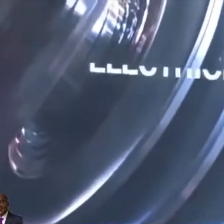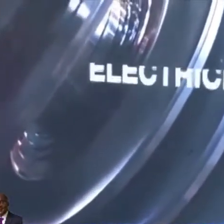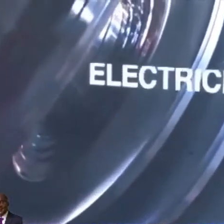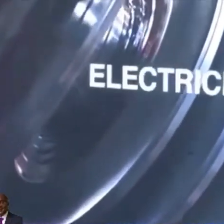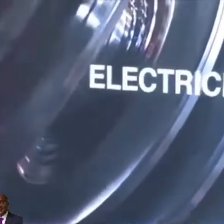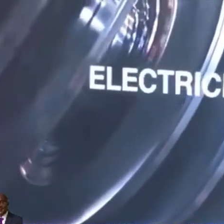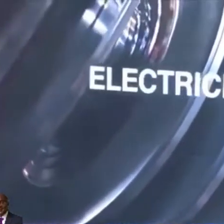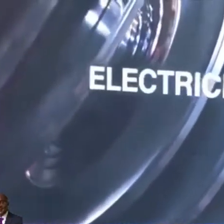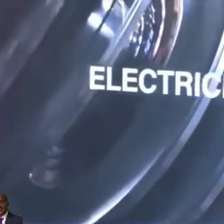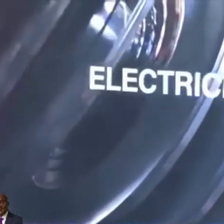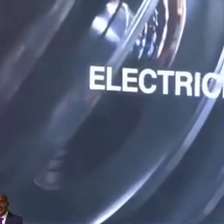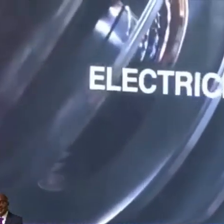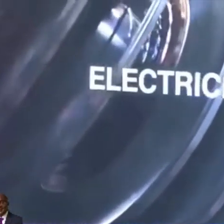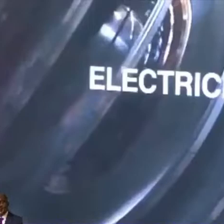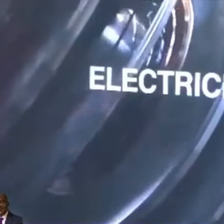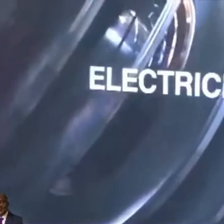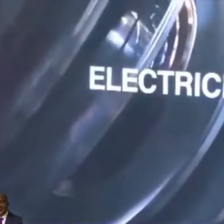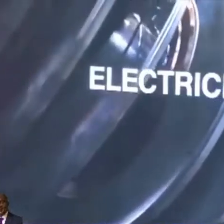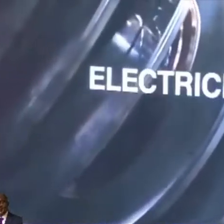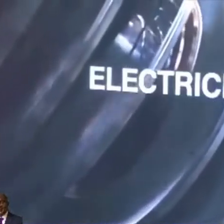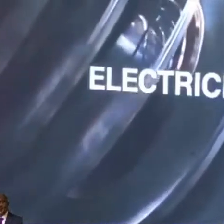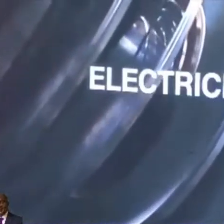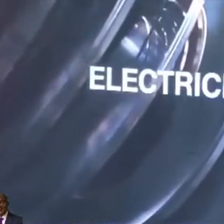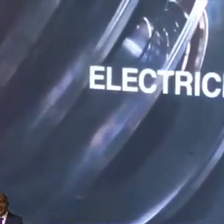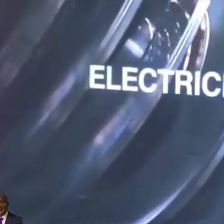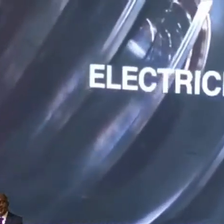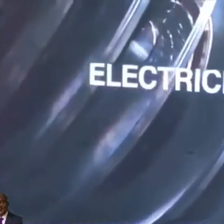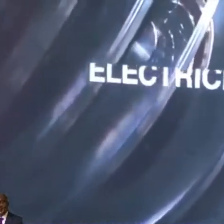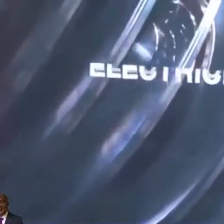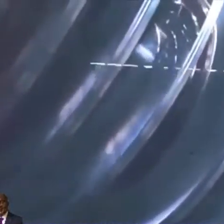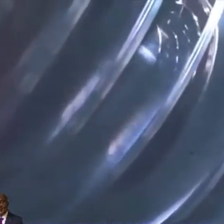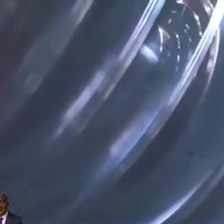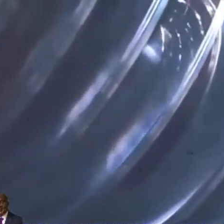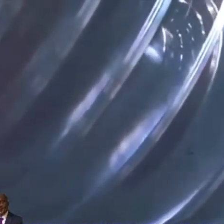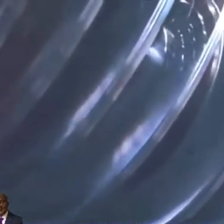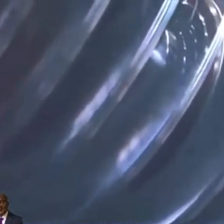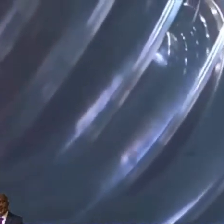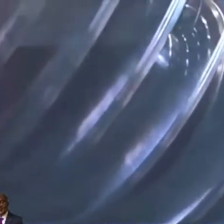In a place that needs change and make a difference.